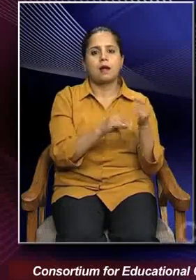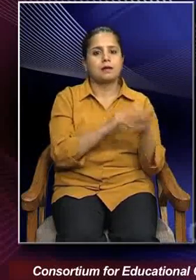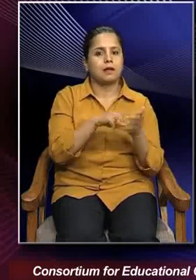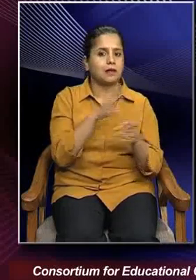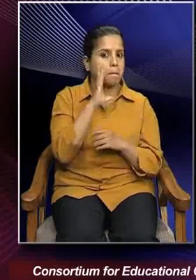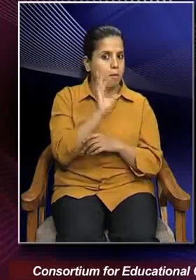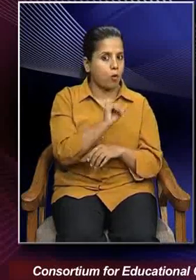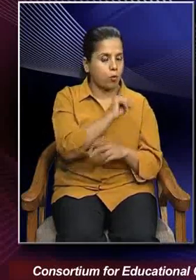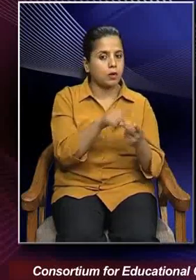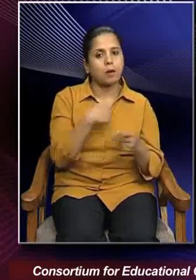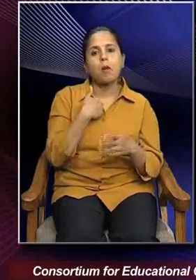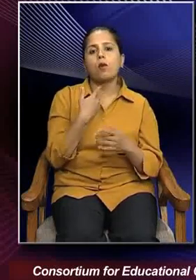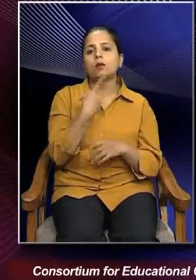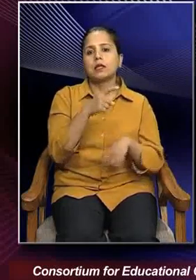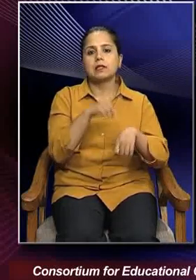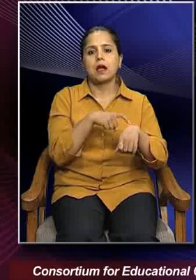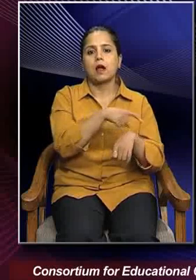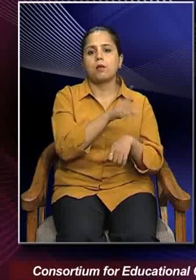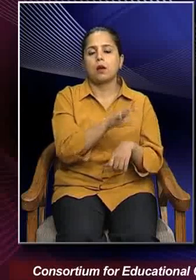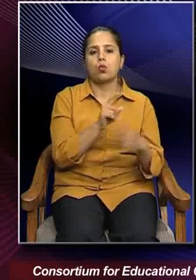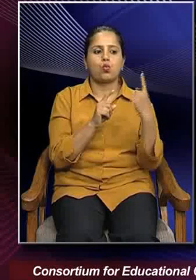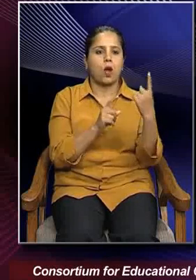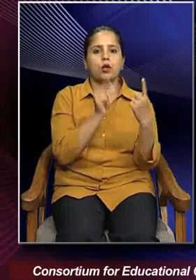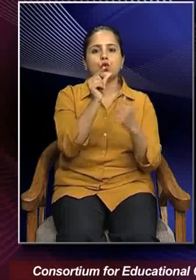can say that time is unitary.